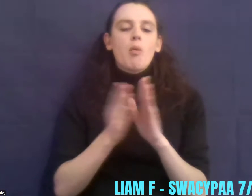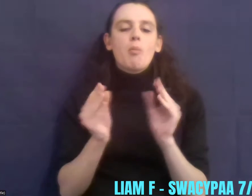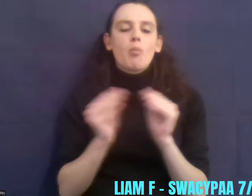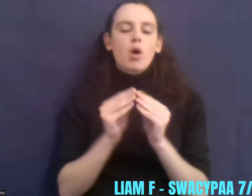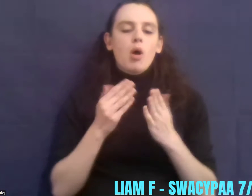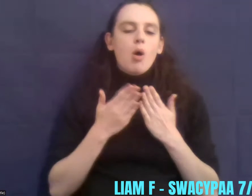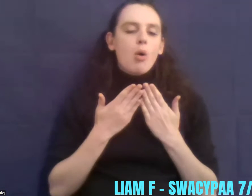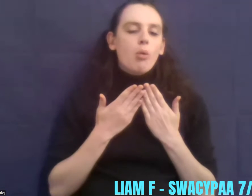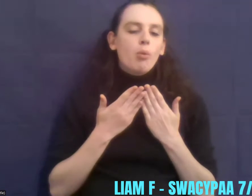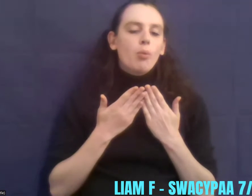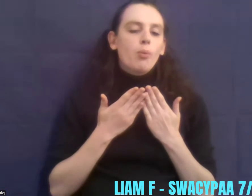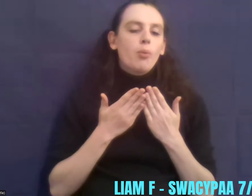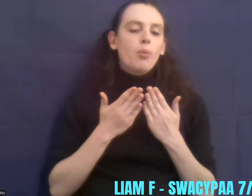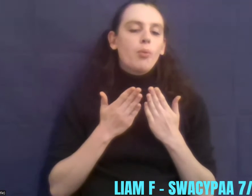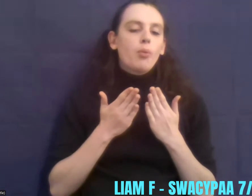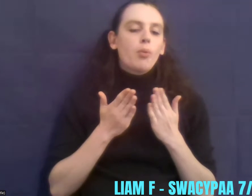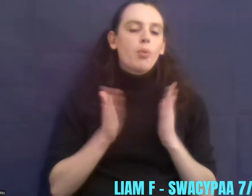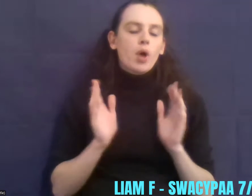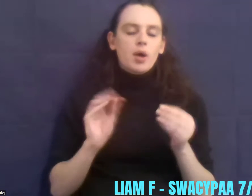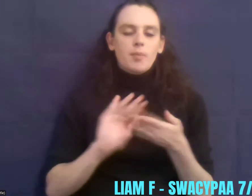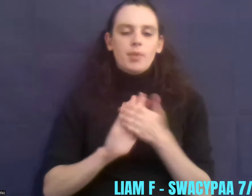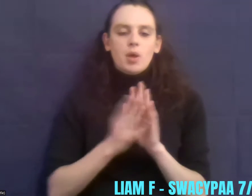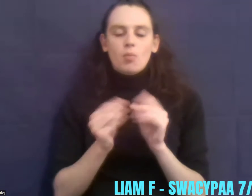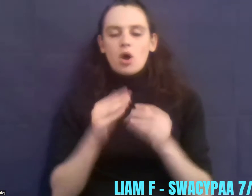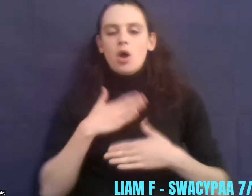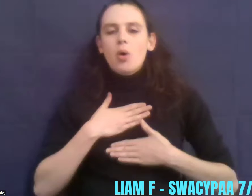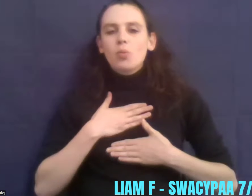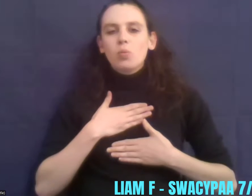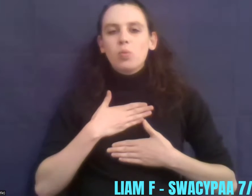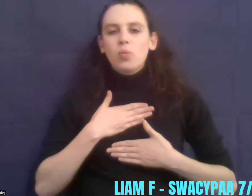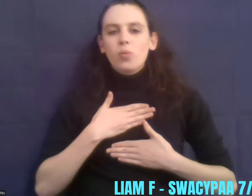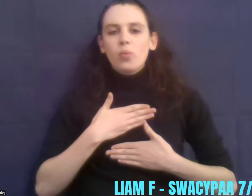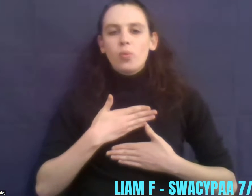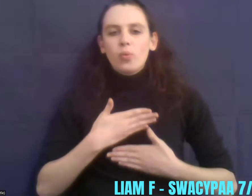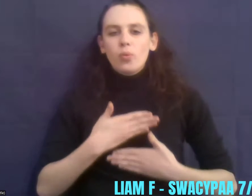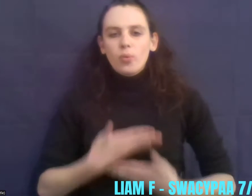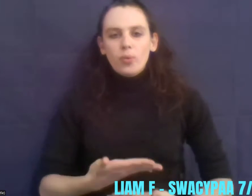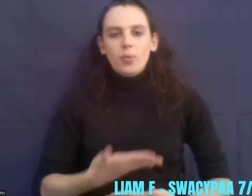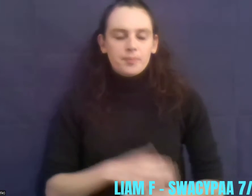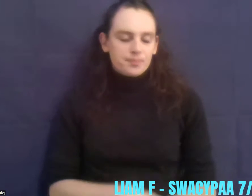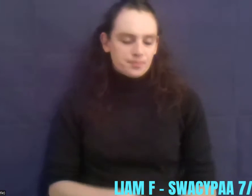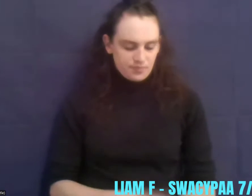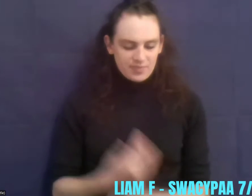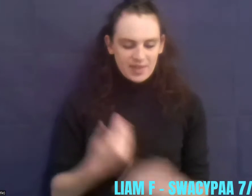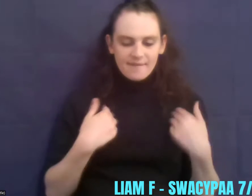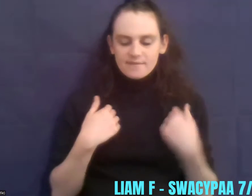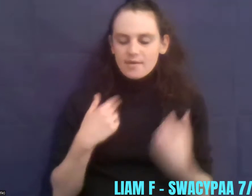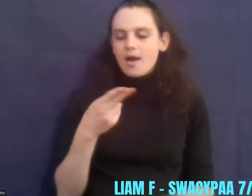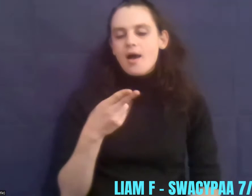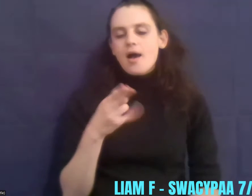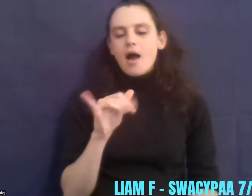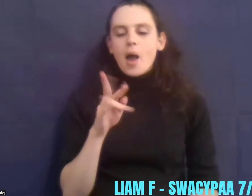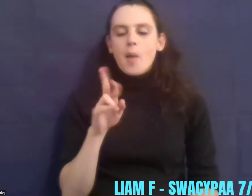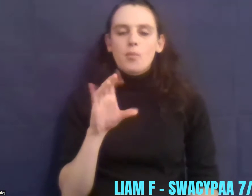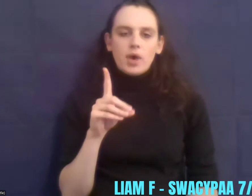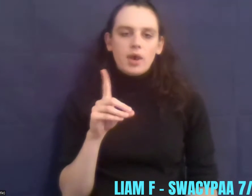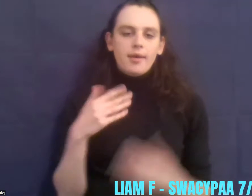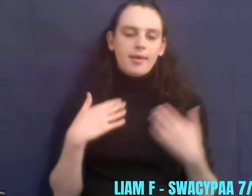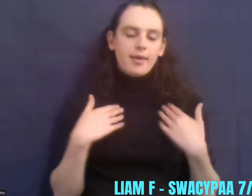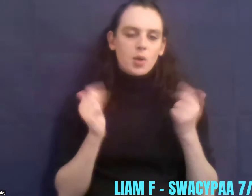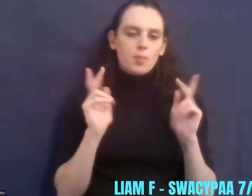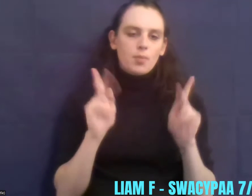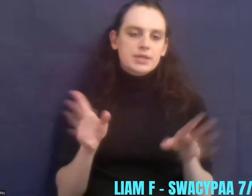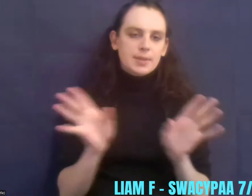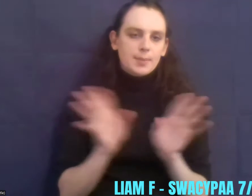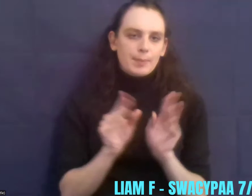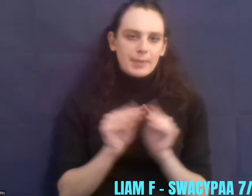out, find people, talk to people. This meeting that at the time was hybrid, a young person's meeting, some people have been encouraging me to come check it